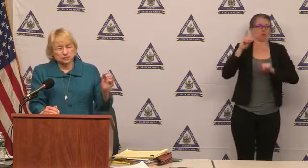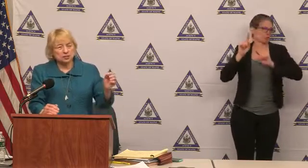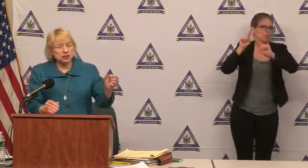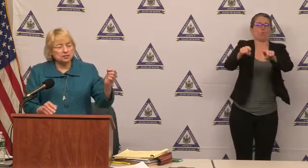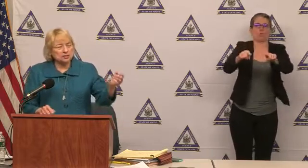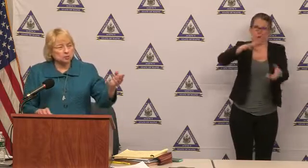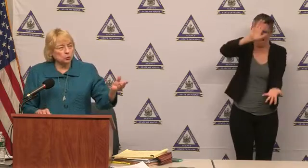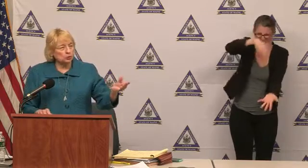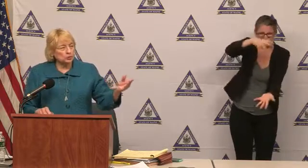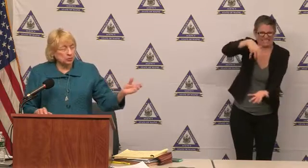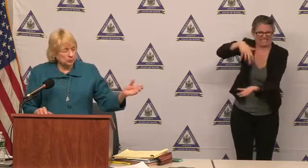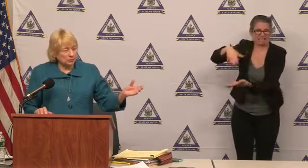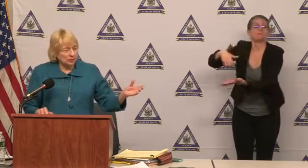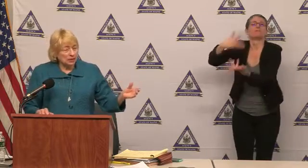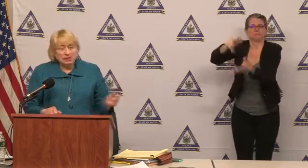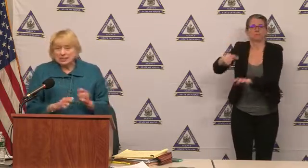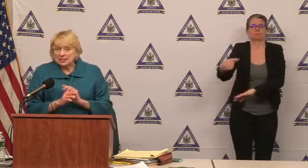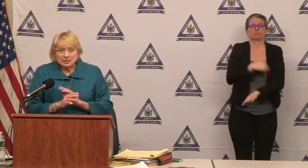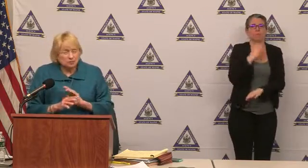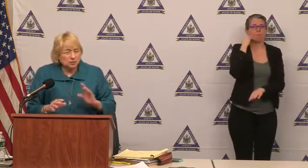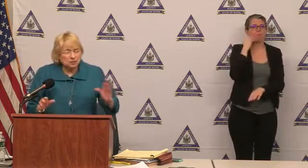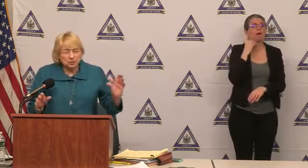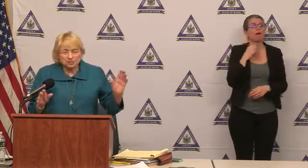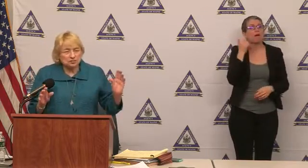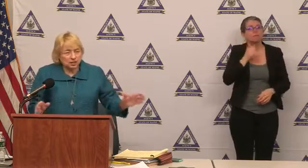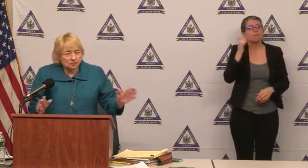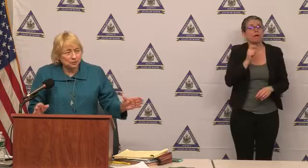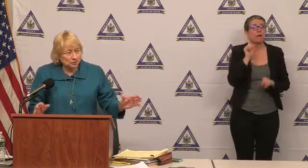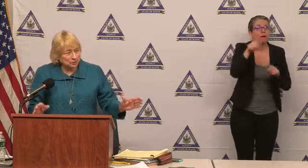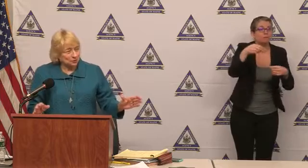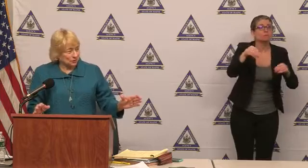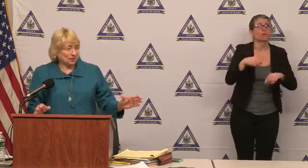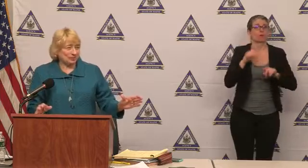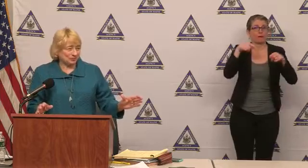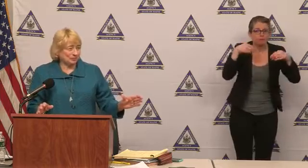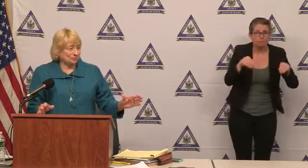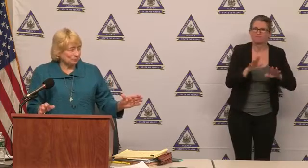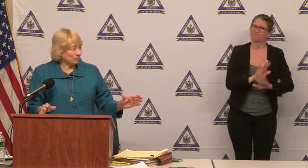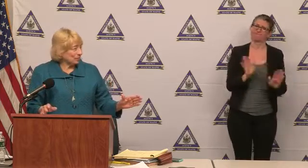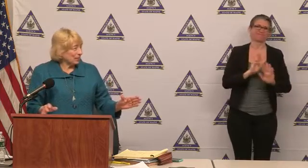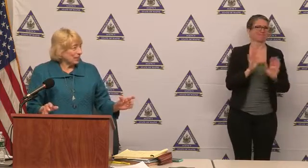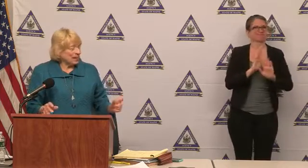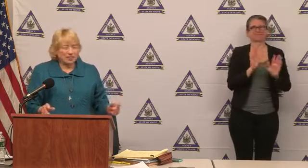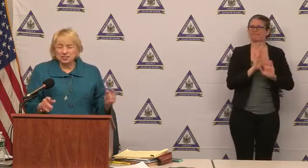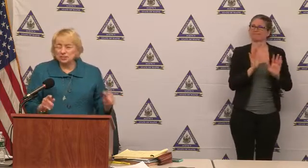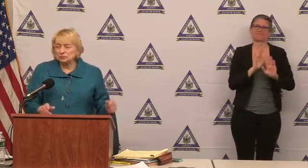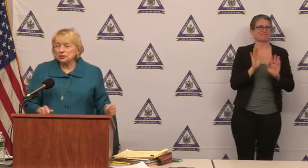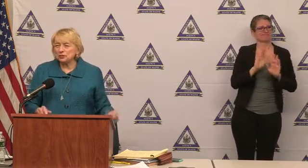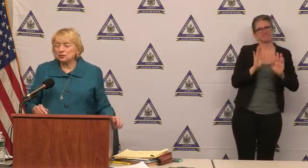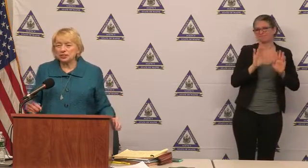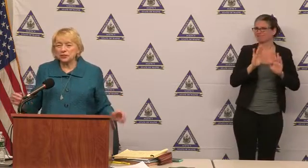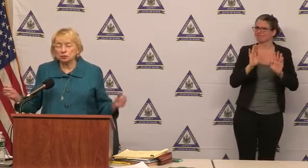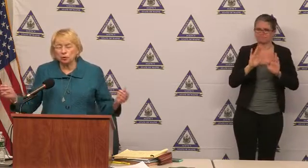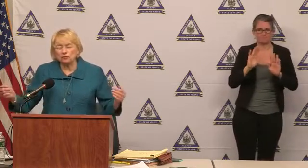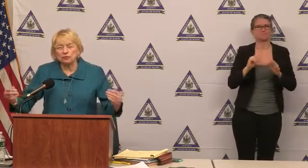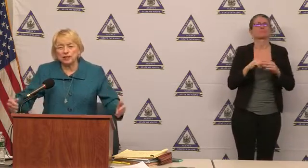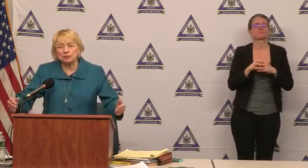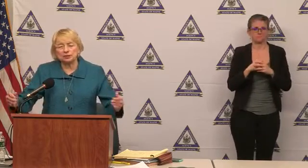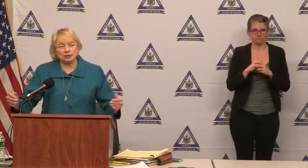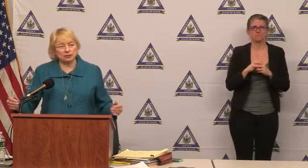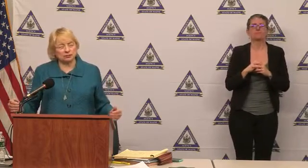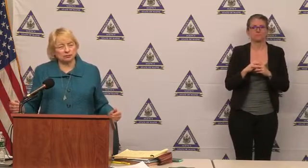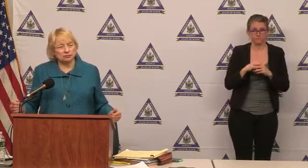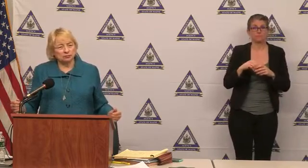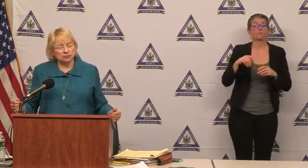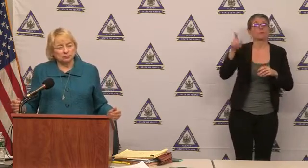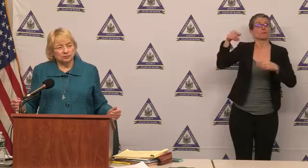Just because a store is open doesn't mean it's safe for you to go there. And it doesn't mean you should take your whole family